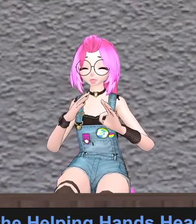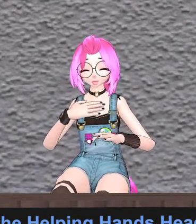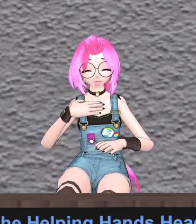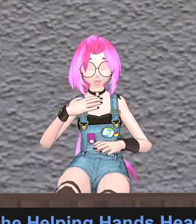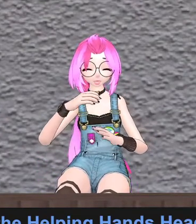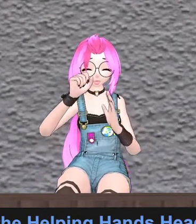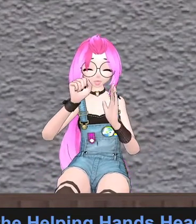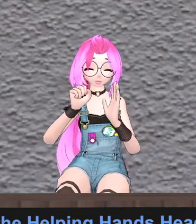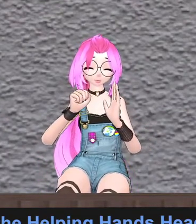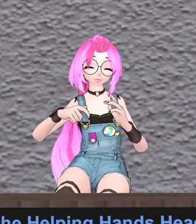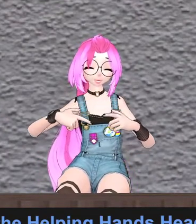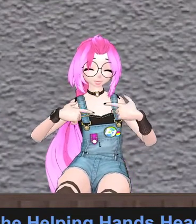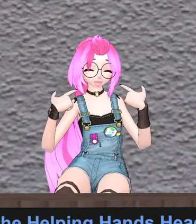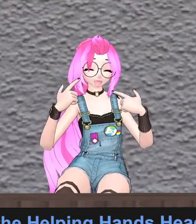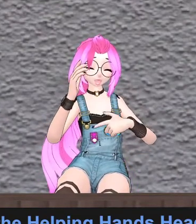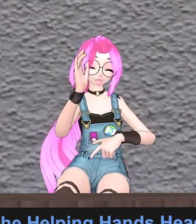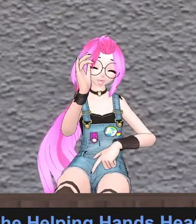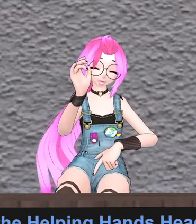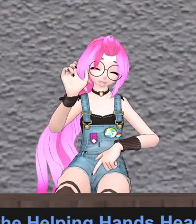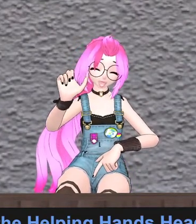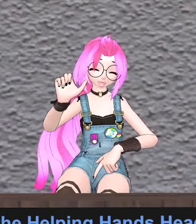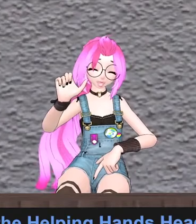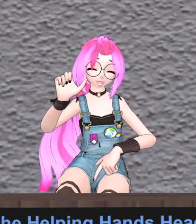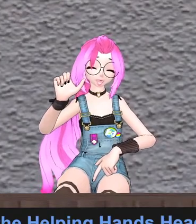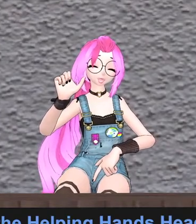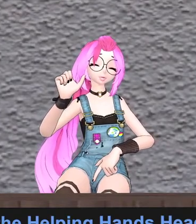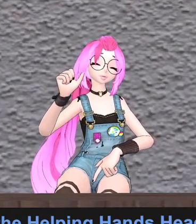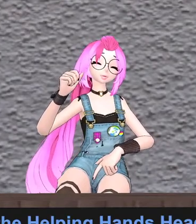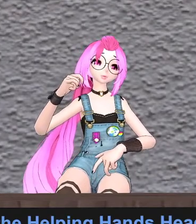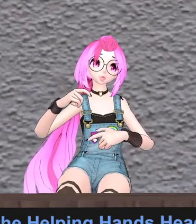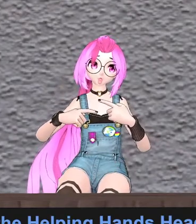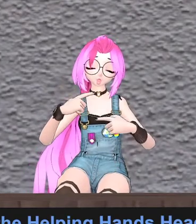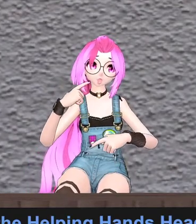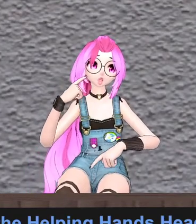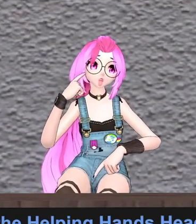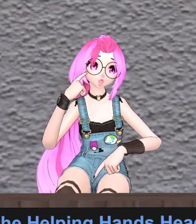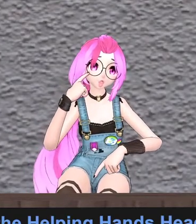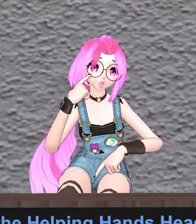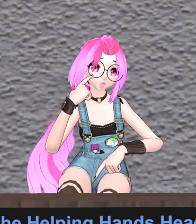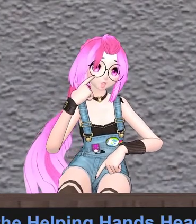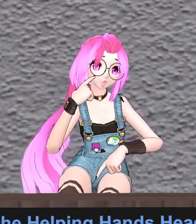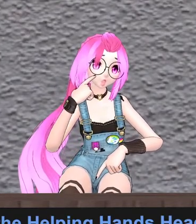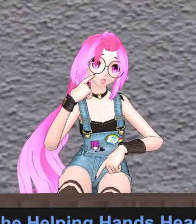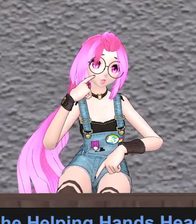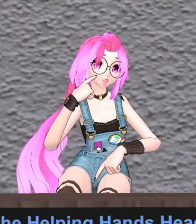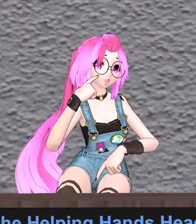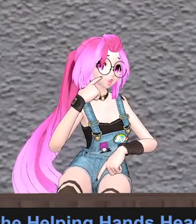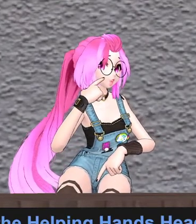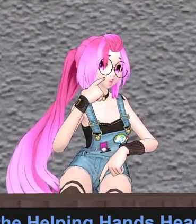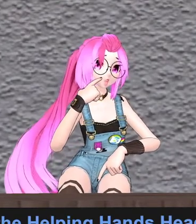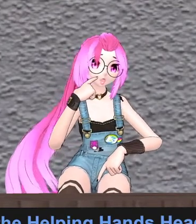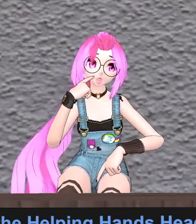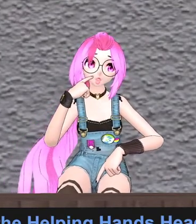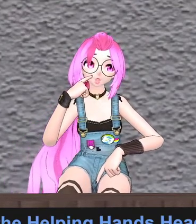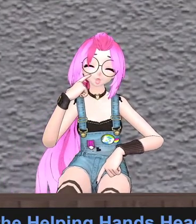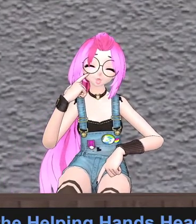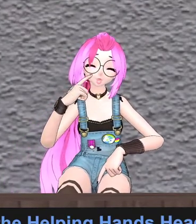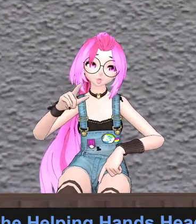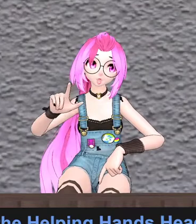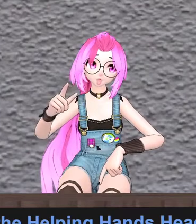would be my state. I live in California, and that is signed. You start with a pointer finger on your cheek, and